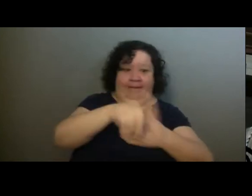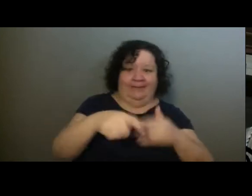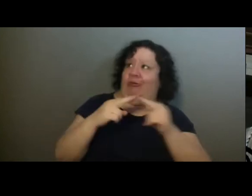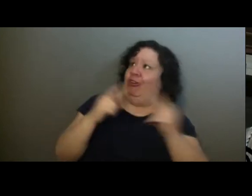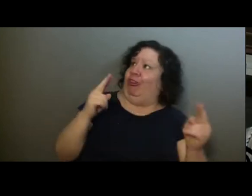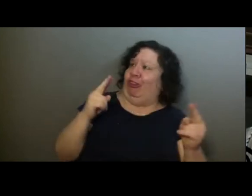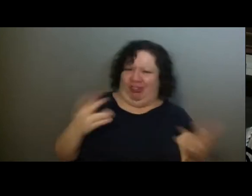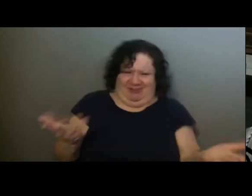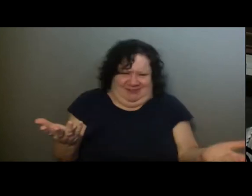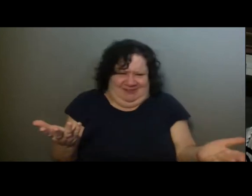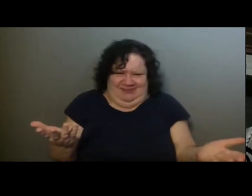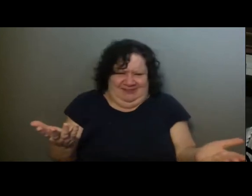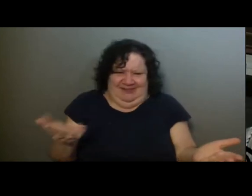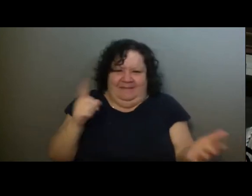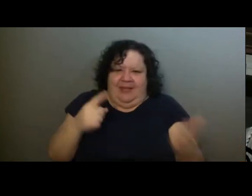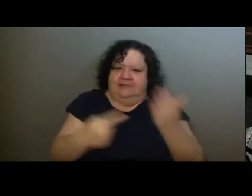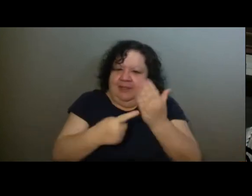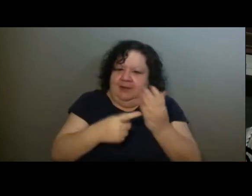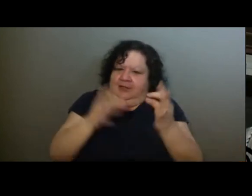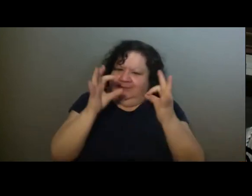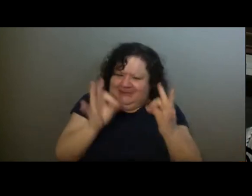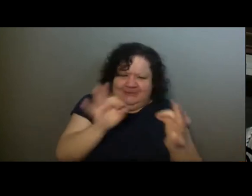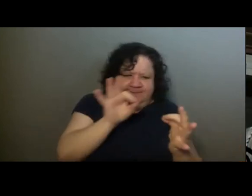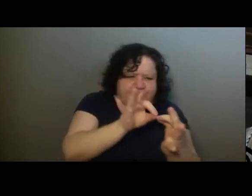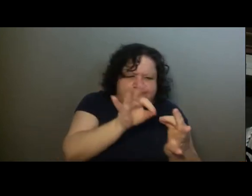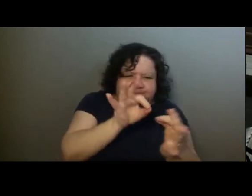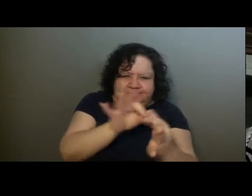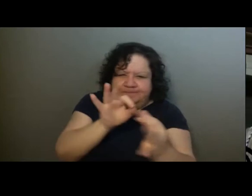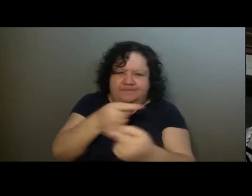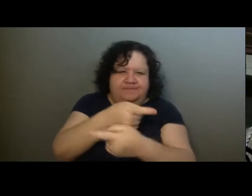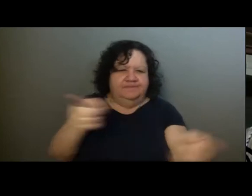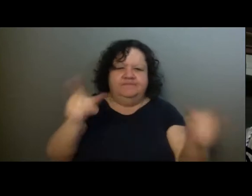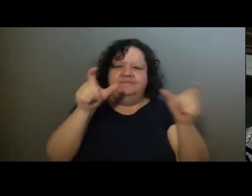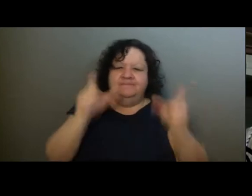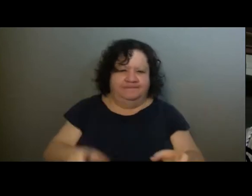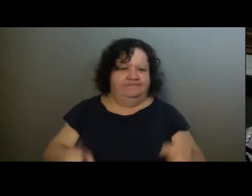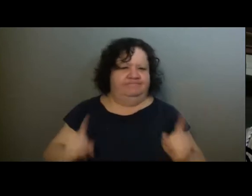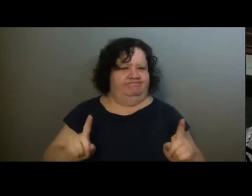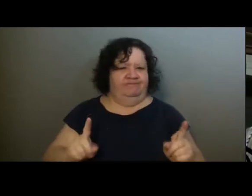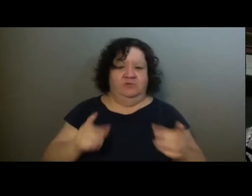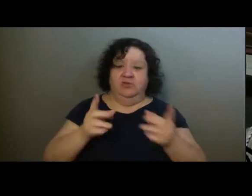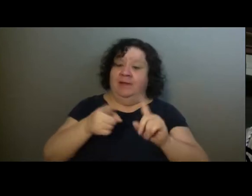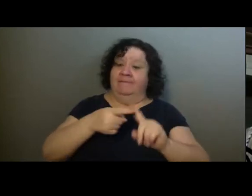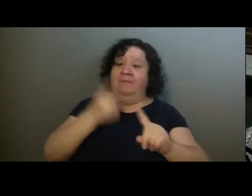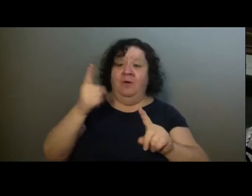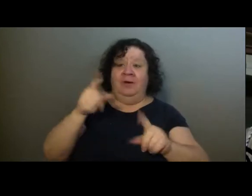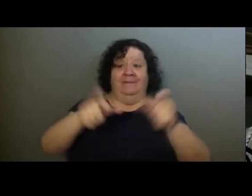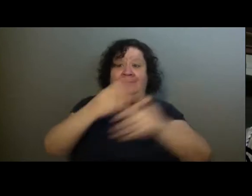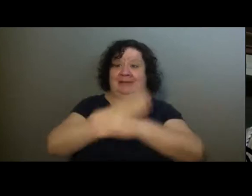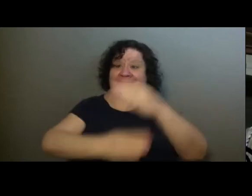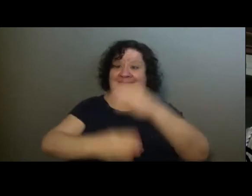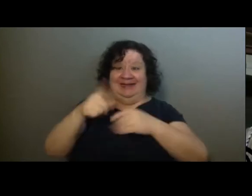of the individual. This is also crucial in the design. For most Pacific Island countries is that